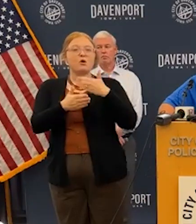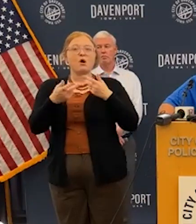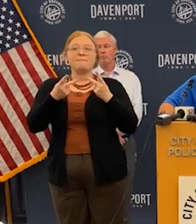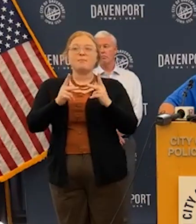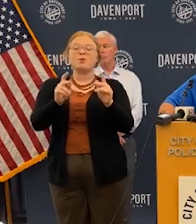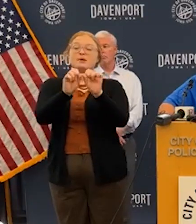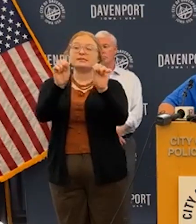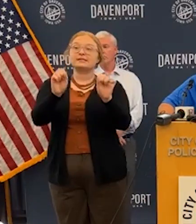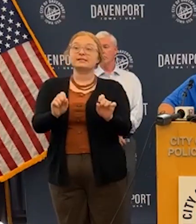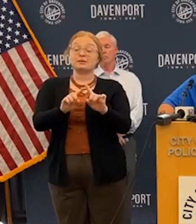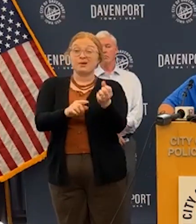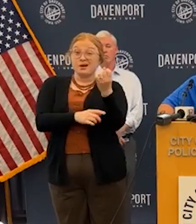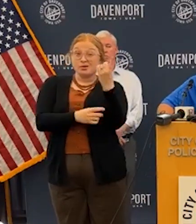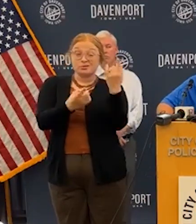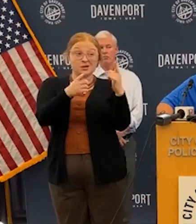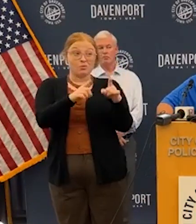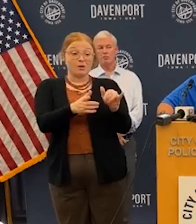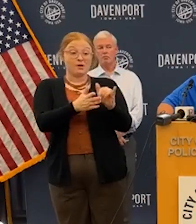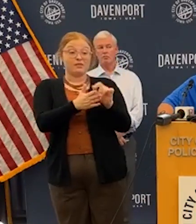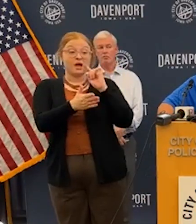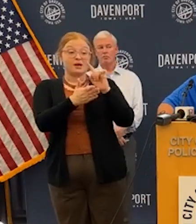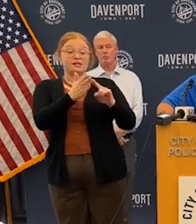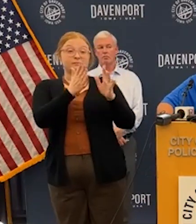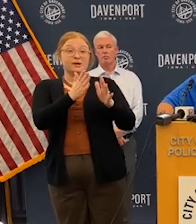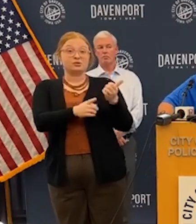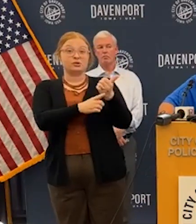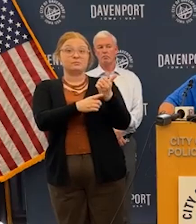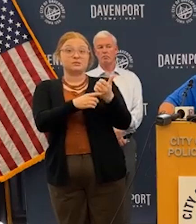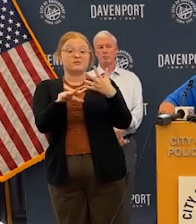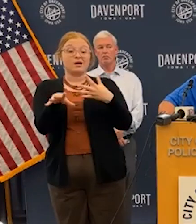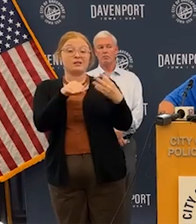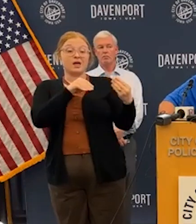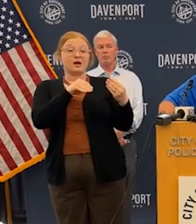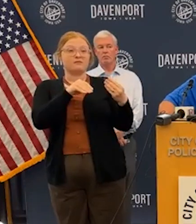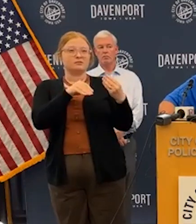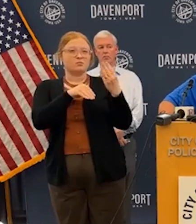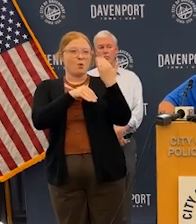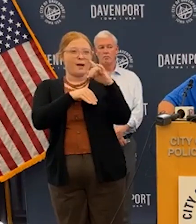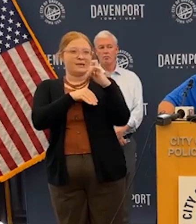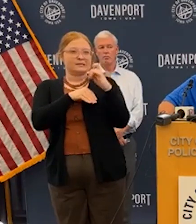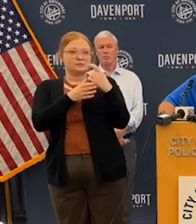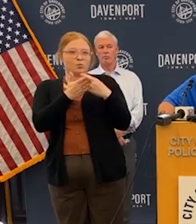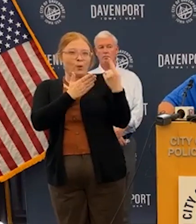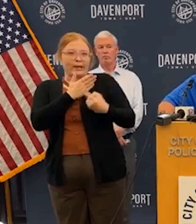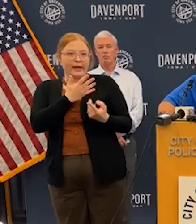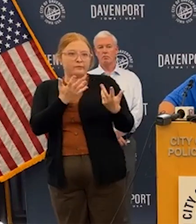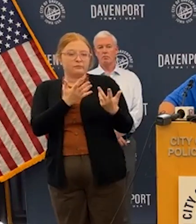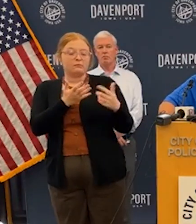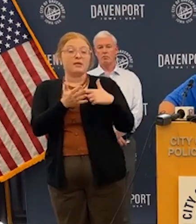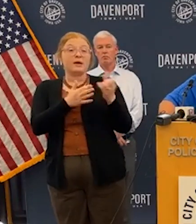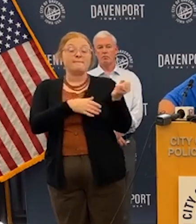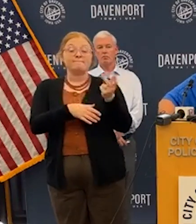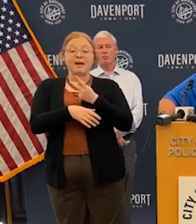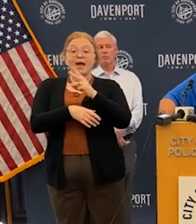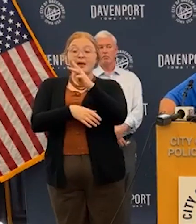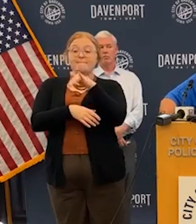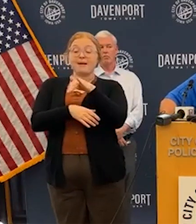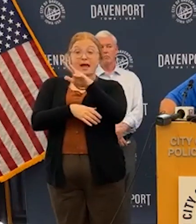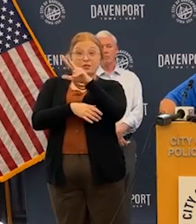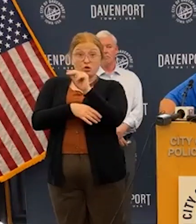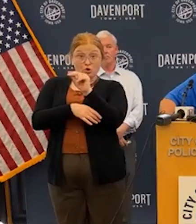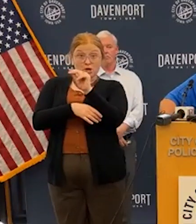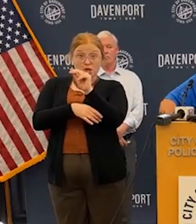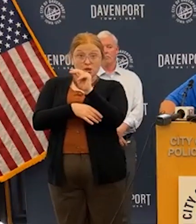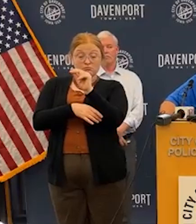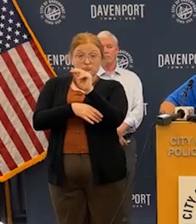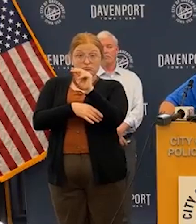That inspector left for the weekend, and when they returned on May 30th, they